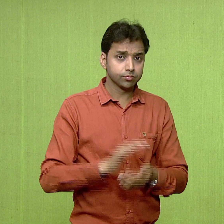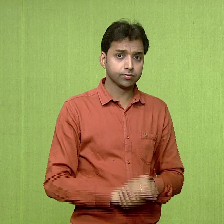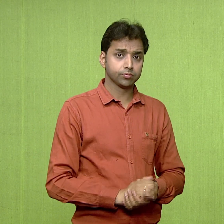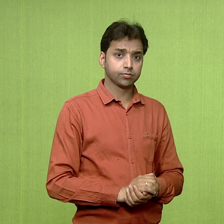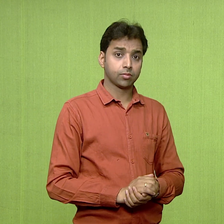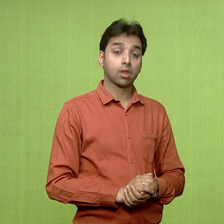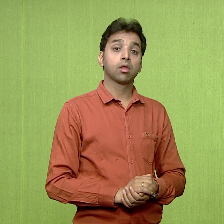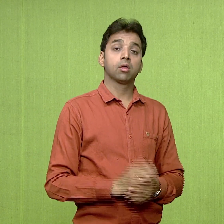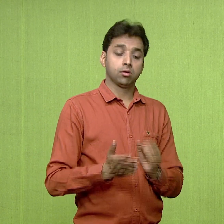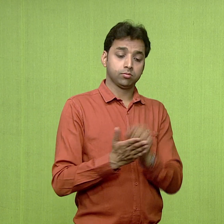dyeing,